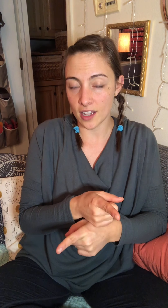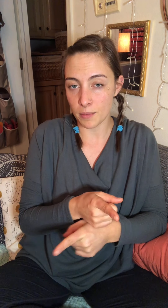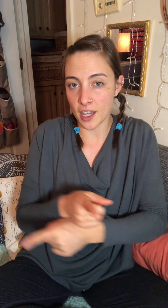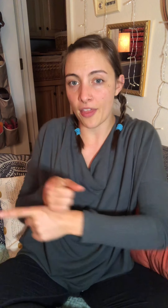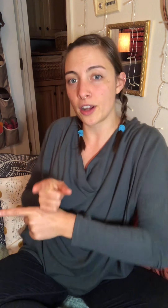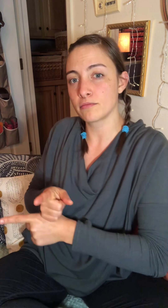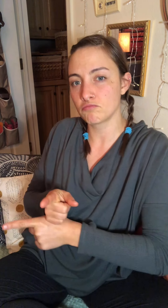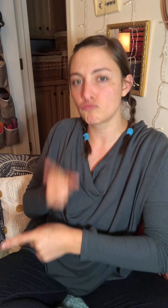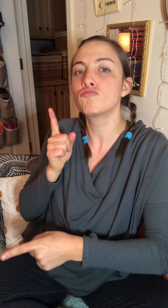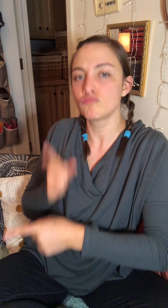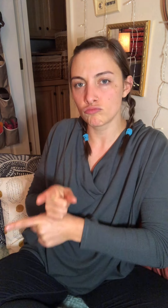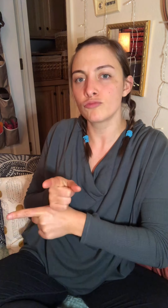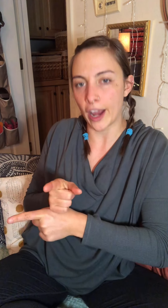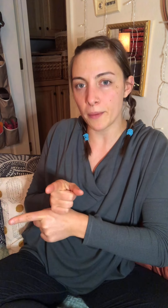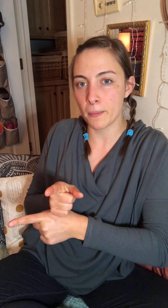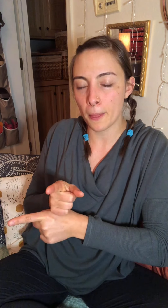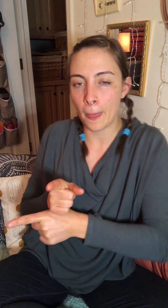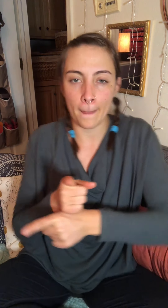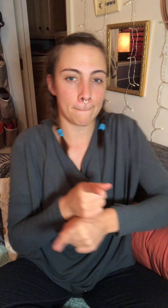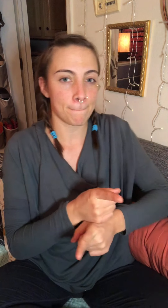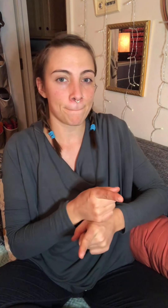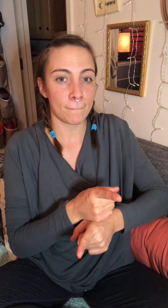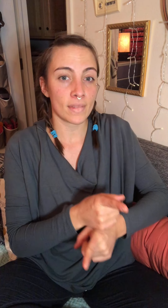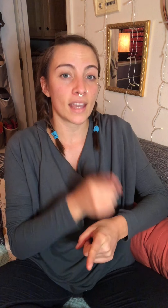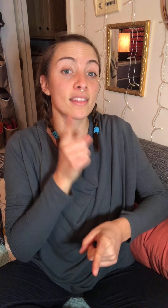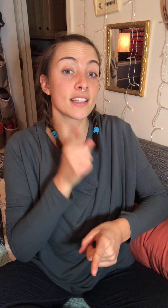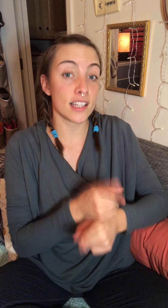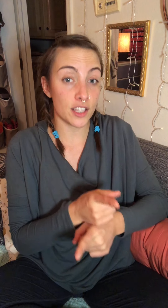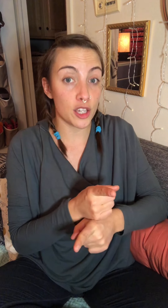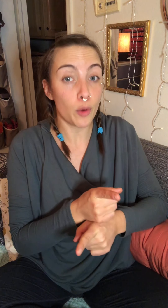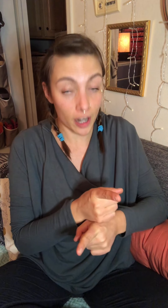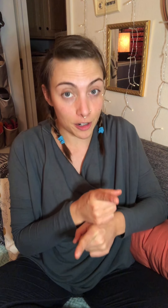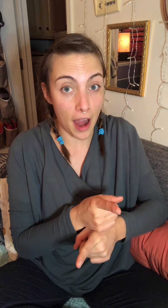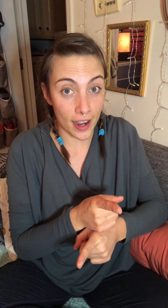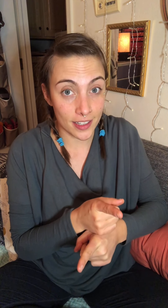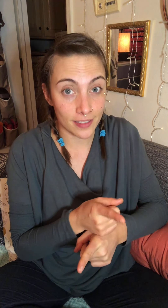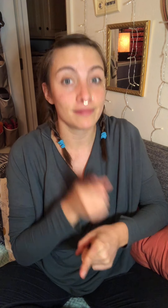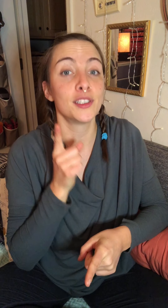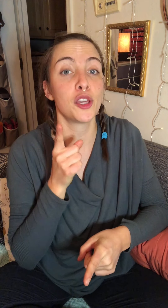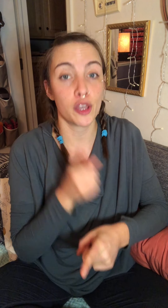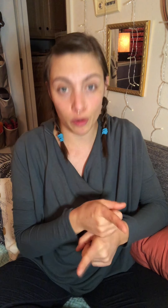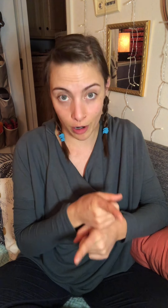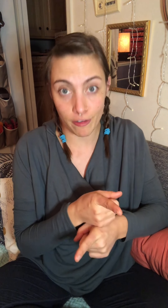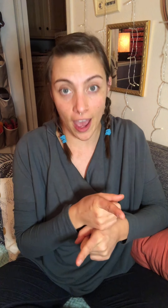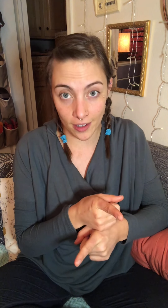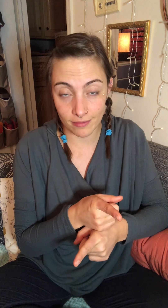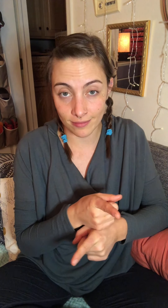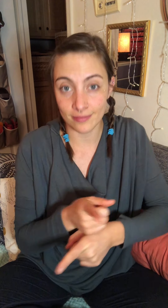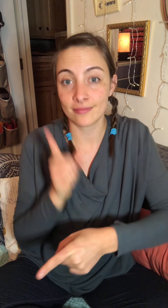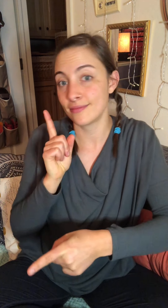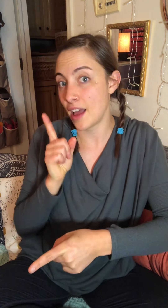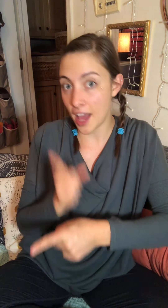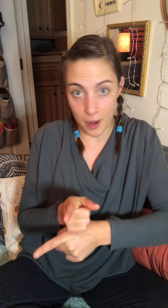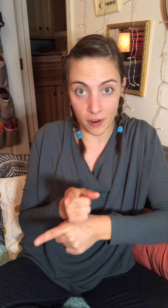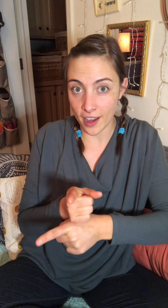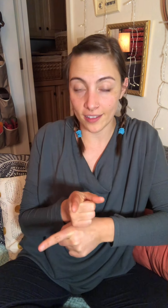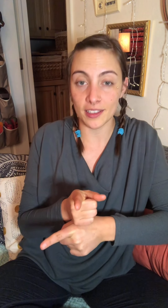together. Right. And this is you are correct. You are right. I'm right. Something